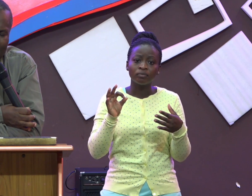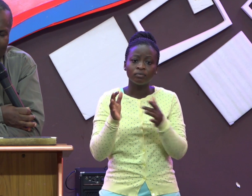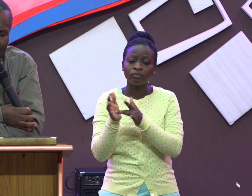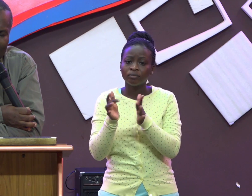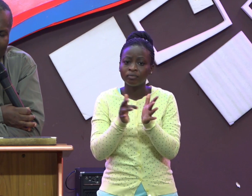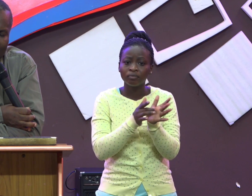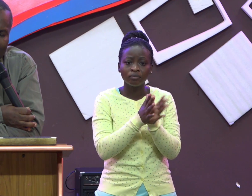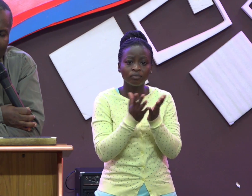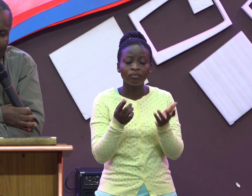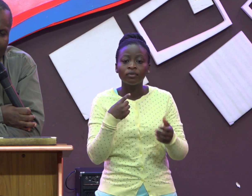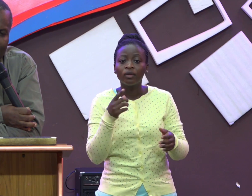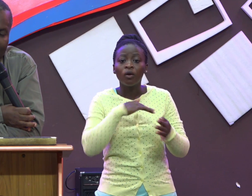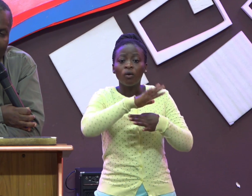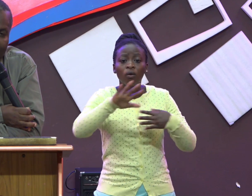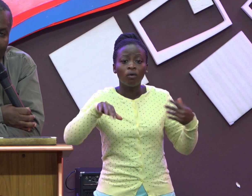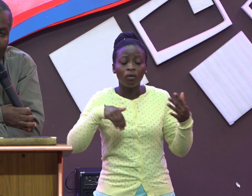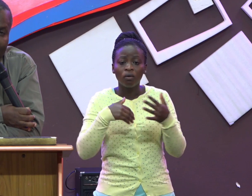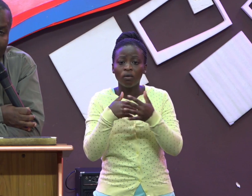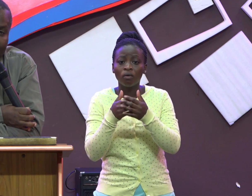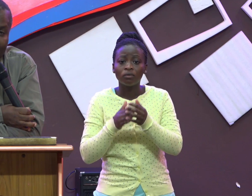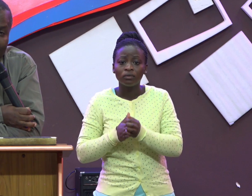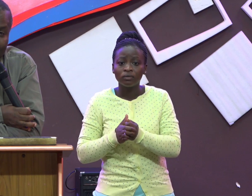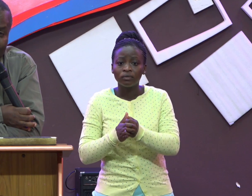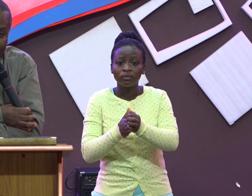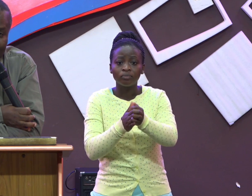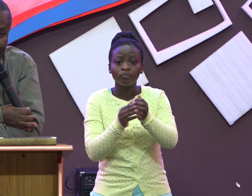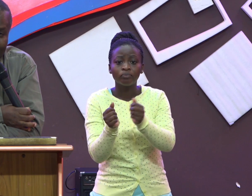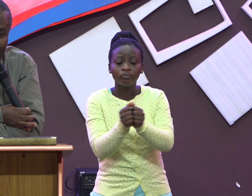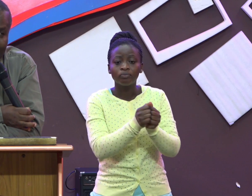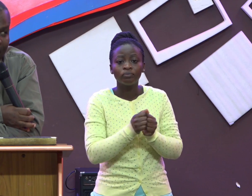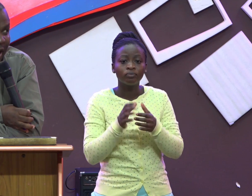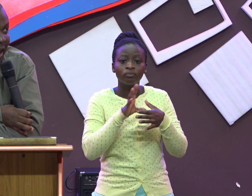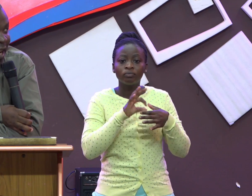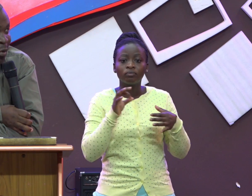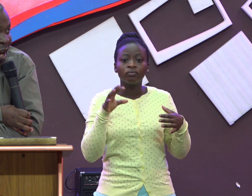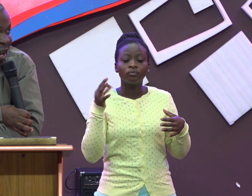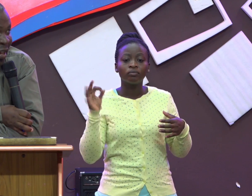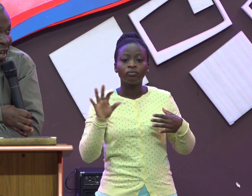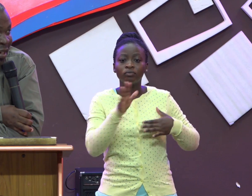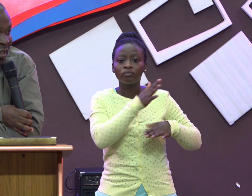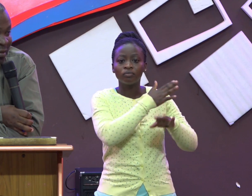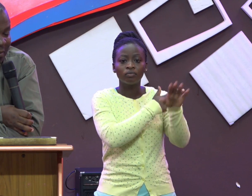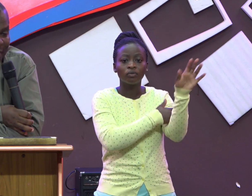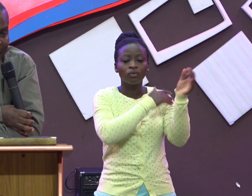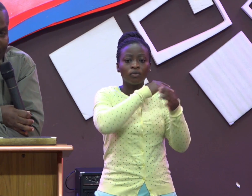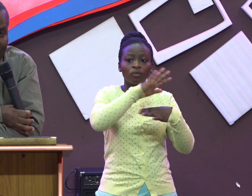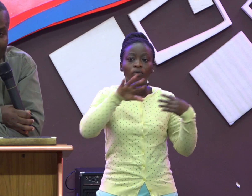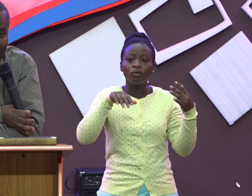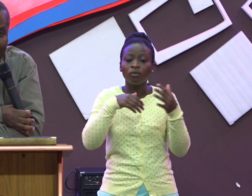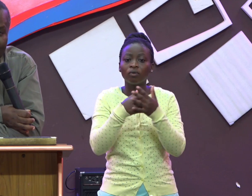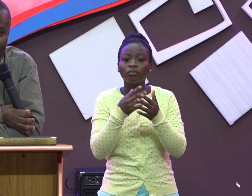Romans 8:14 that all those who are led by the Spirit of God, those are the sons of God. In the